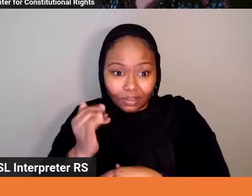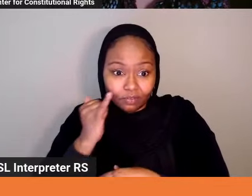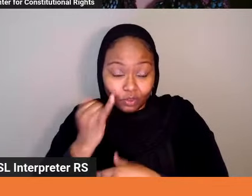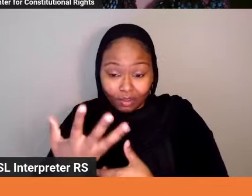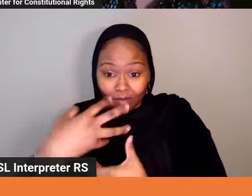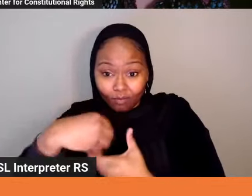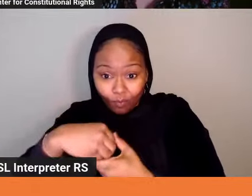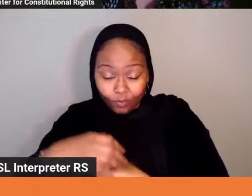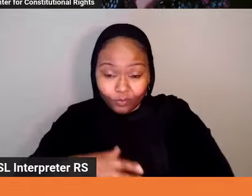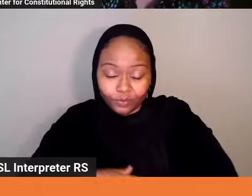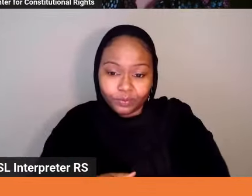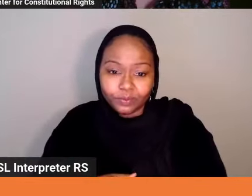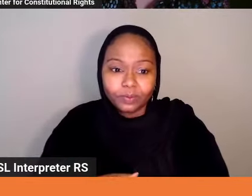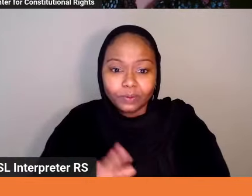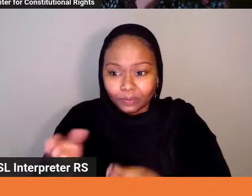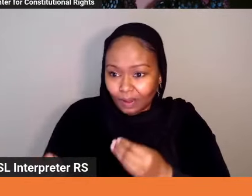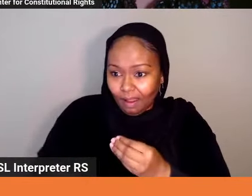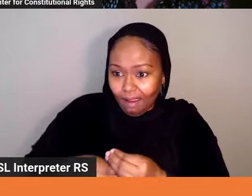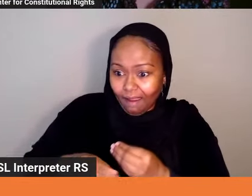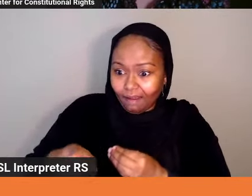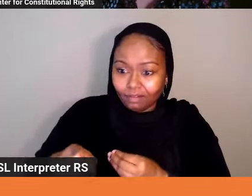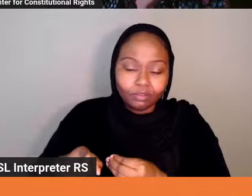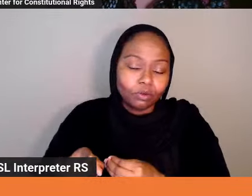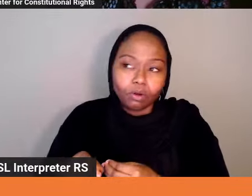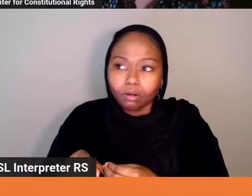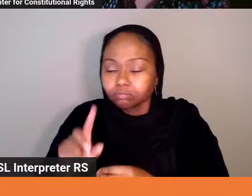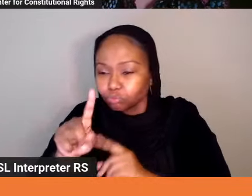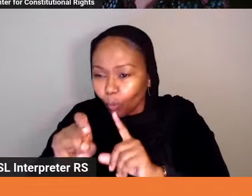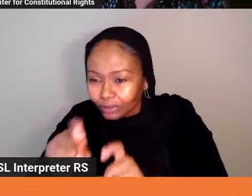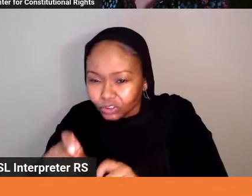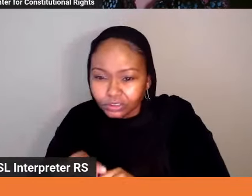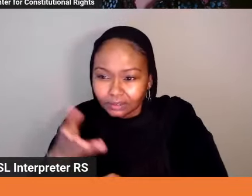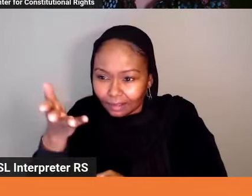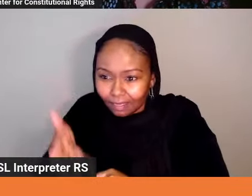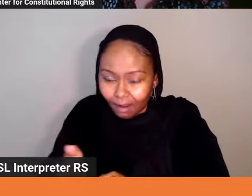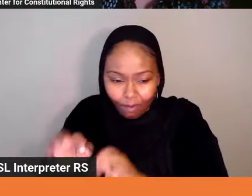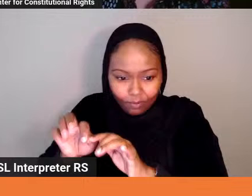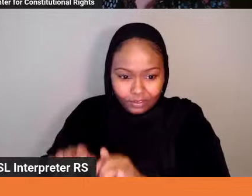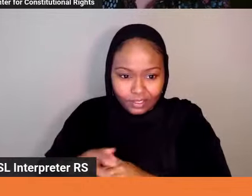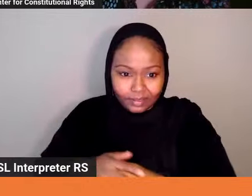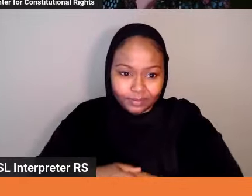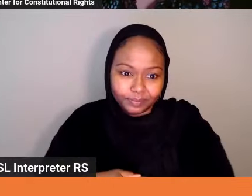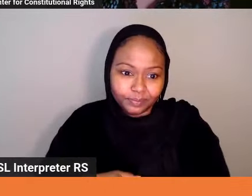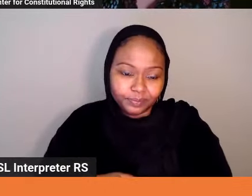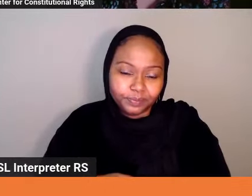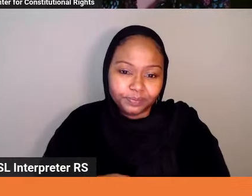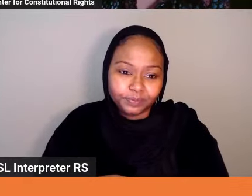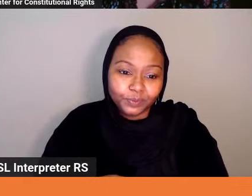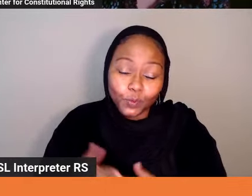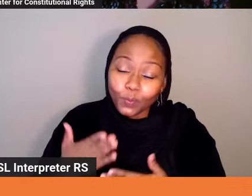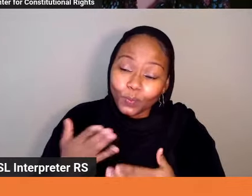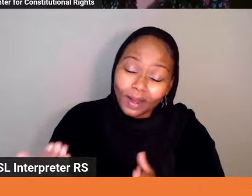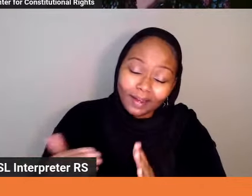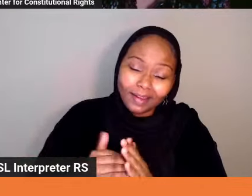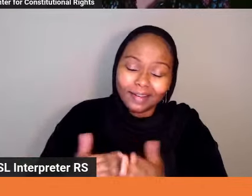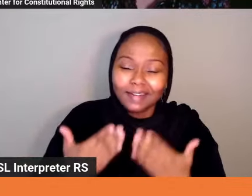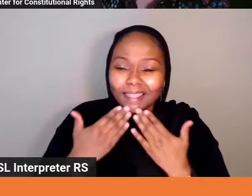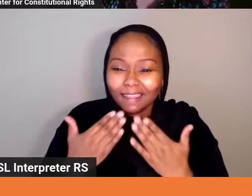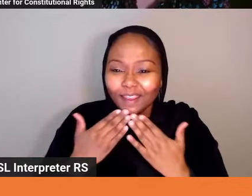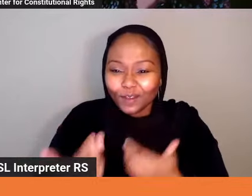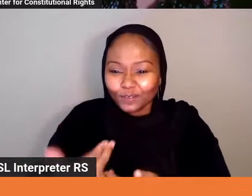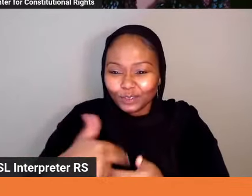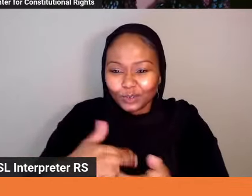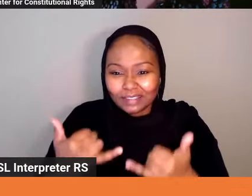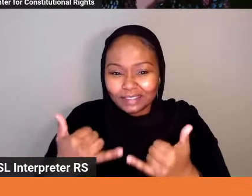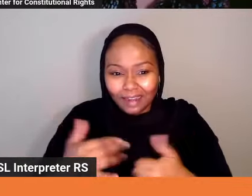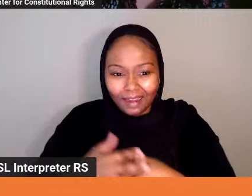add your comments and questions into the chat, and we'll do our best to highlight and respond to them. So again, thank you for being here. I'm really